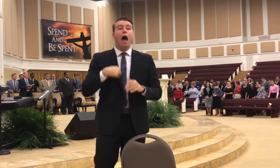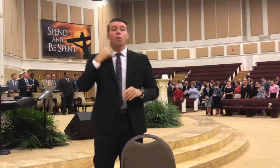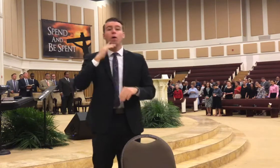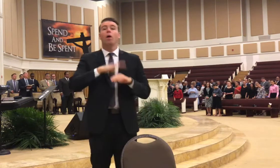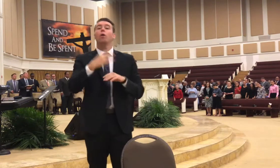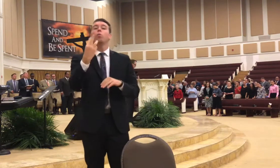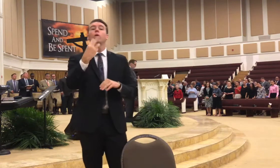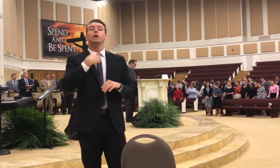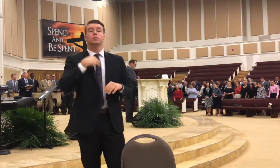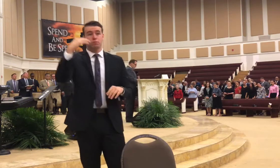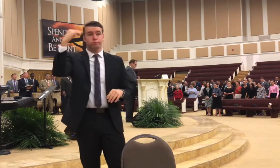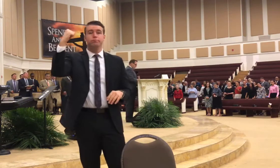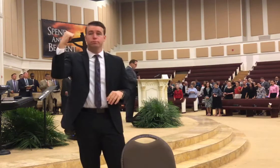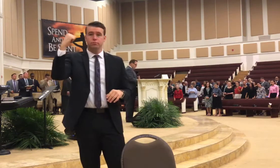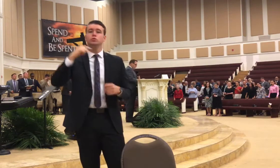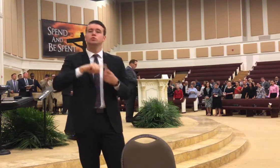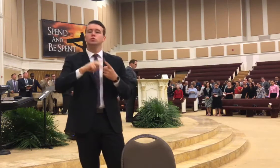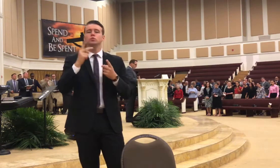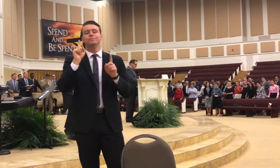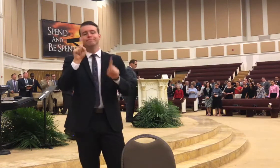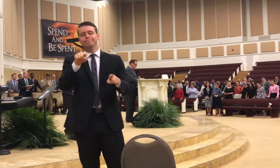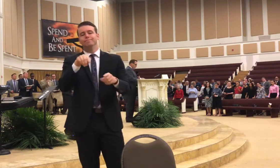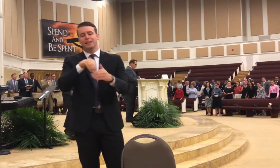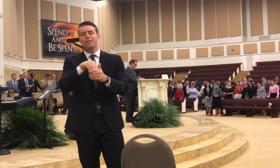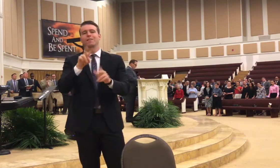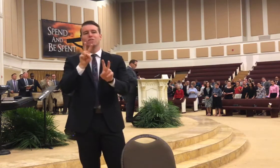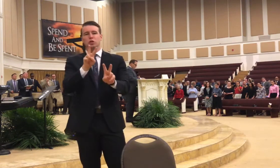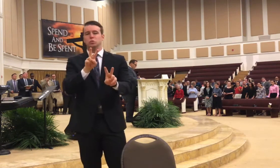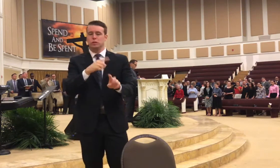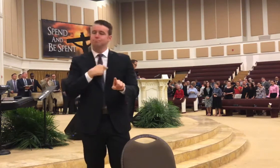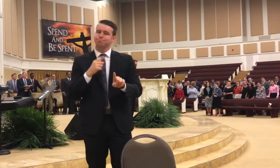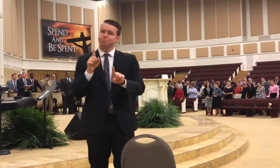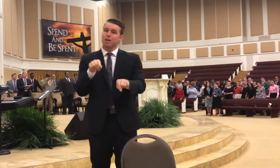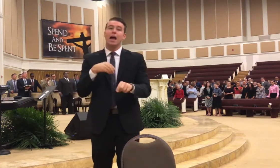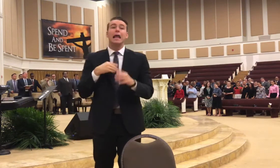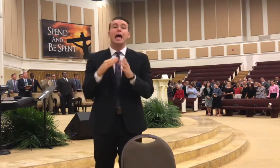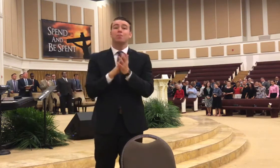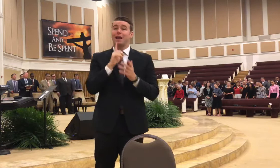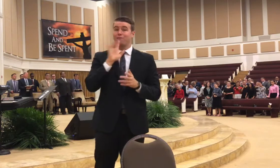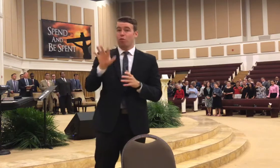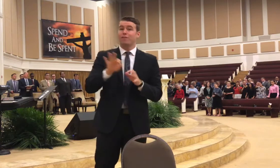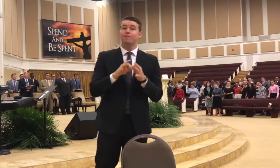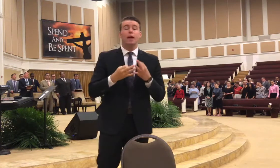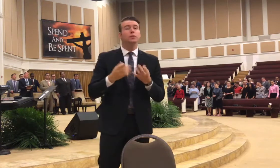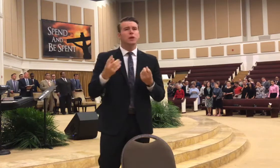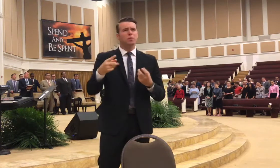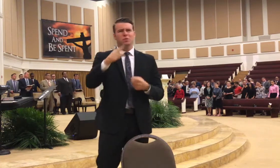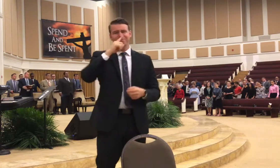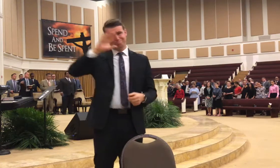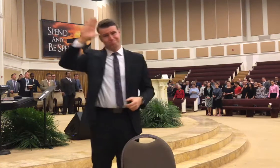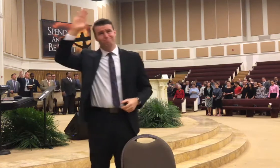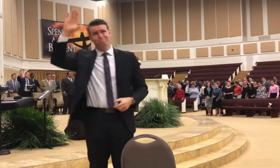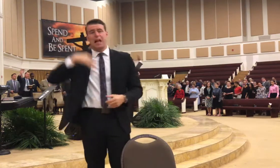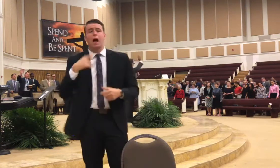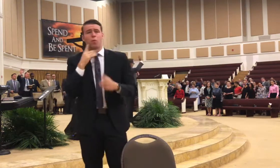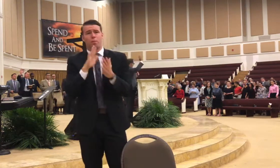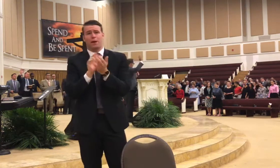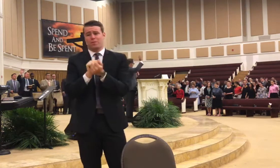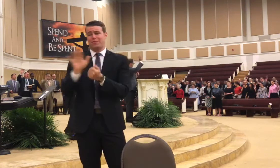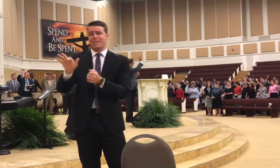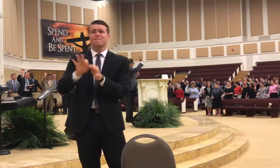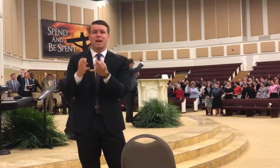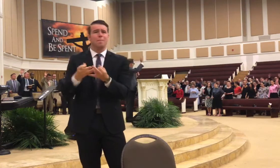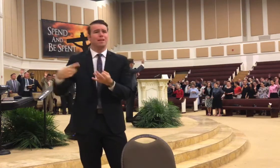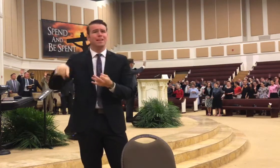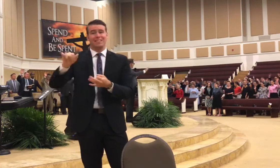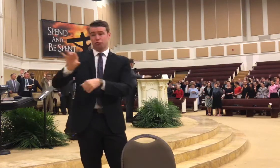Wednesday to be in the funeral, and I'm praying for the family. How many will lift your hand and say, I'll pray for the Wilbanks